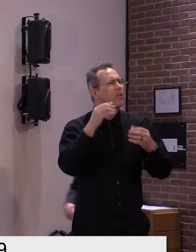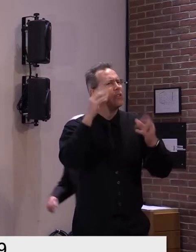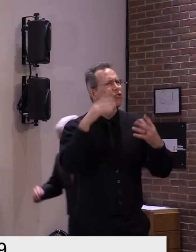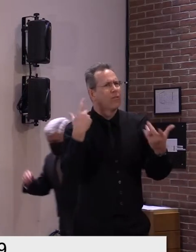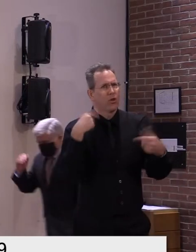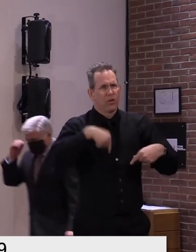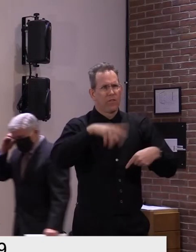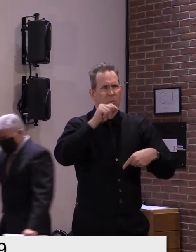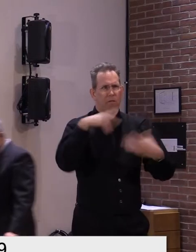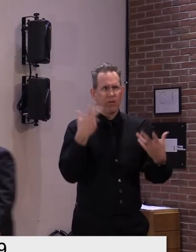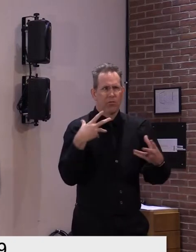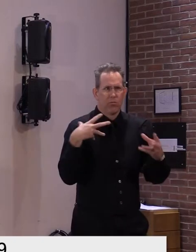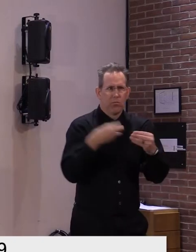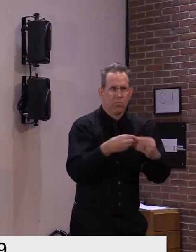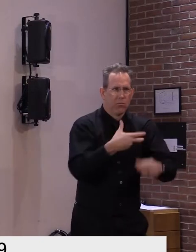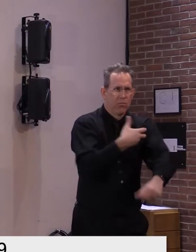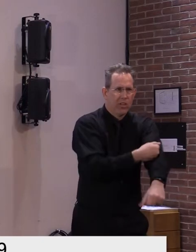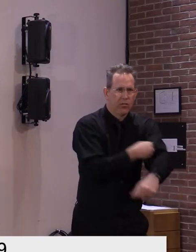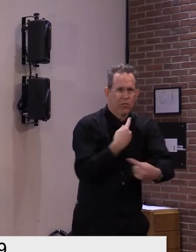Secretary Smith.